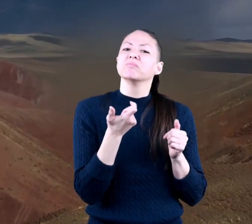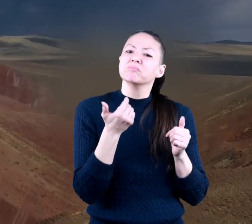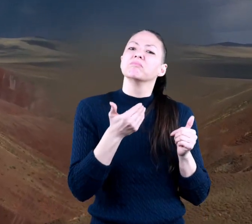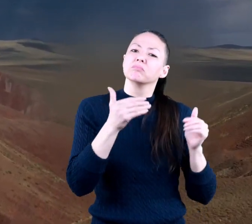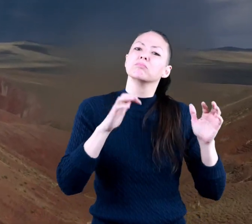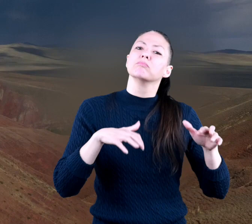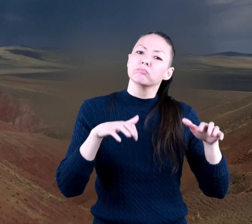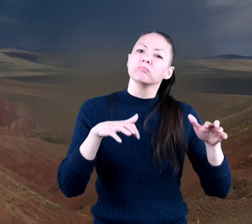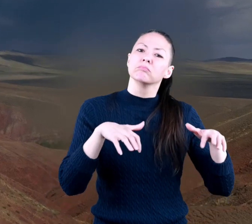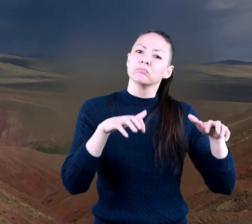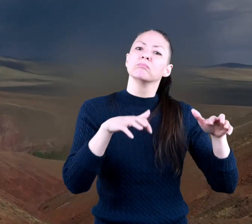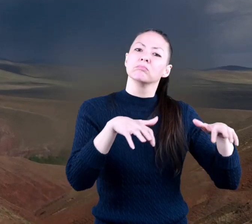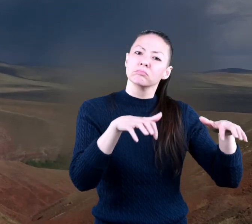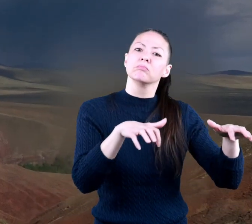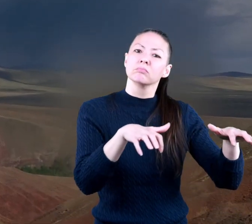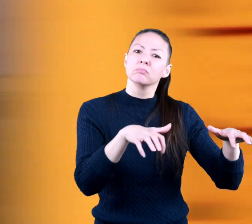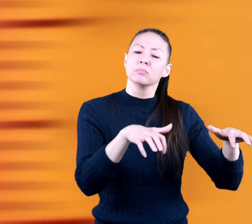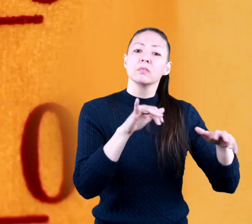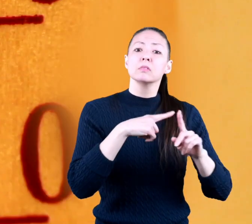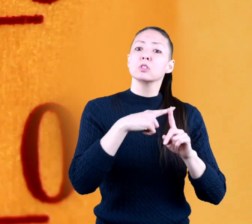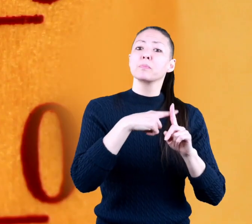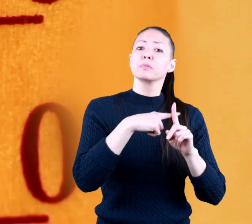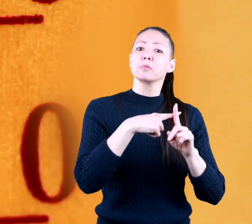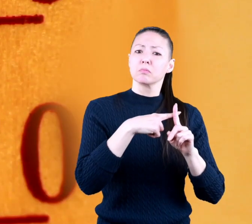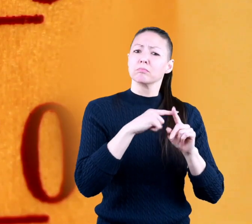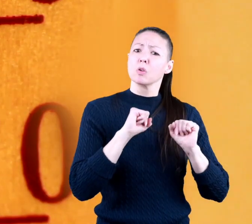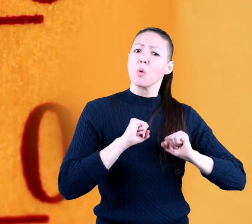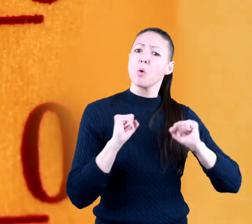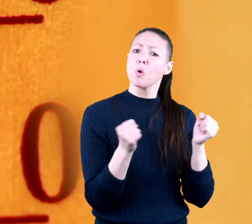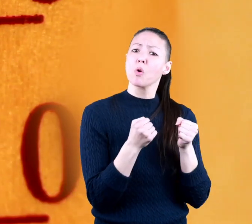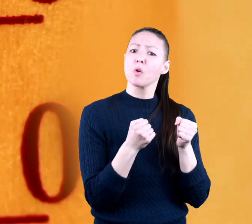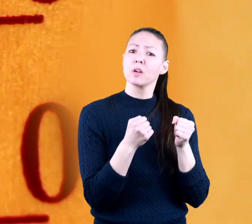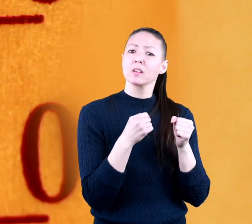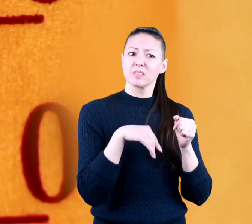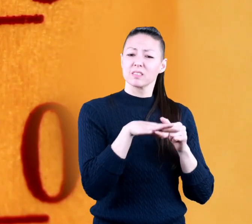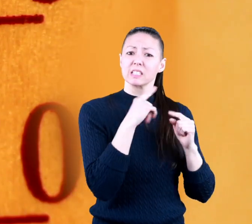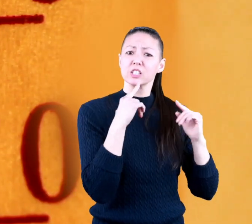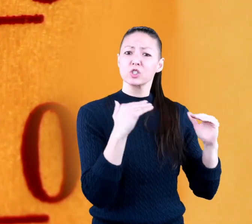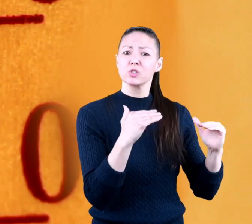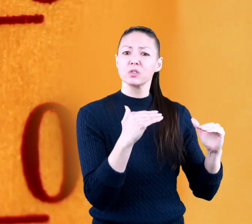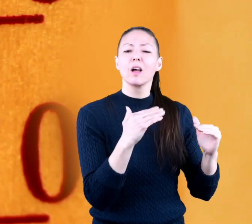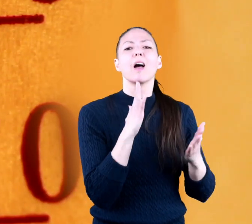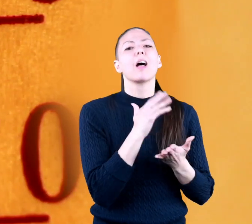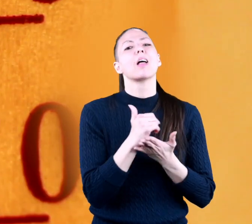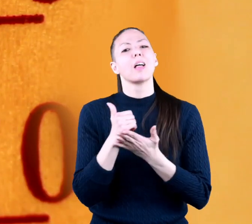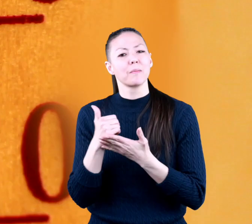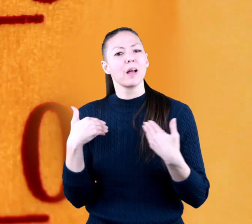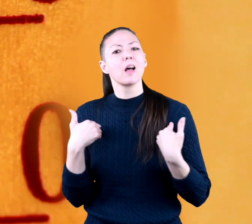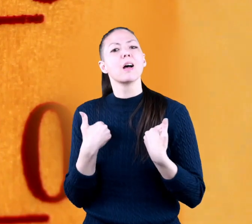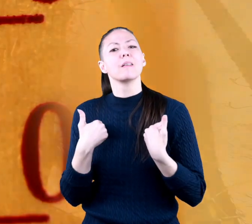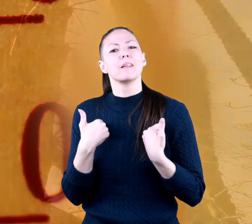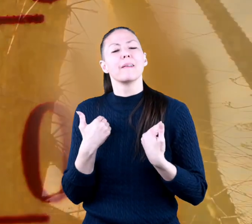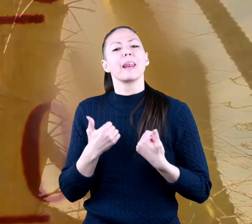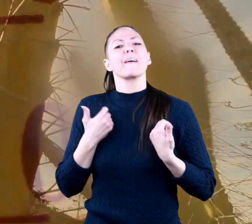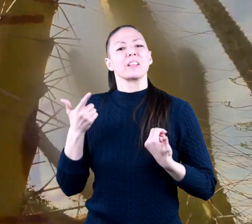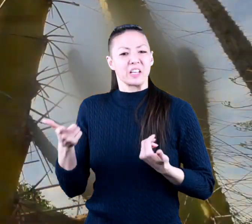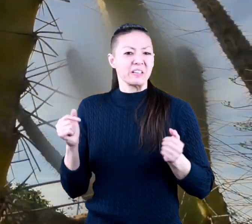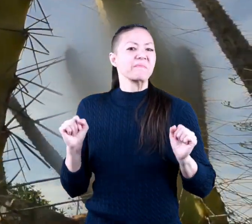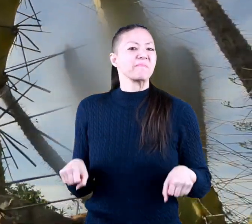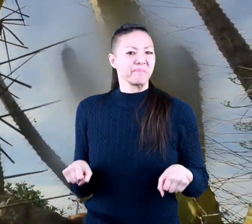get low concentrations of rain. Even temps can get cold in these deserts, which helps animals do better